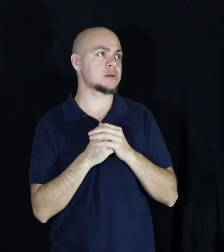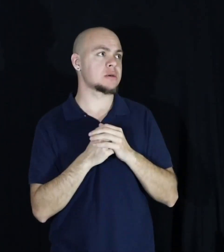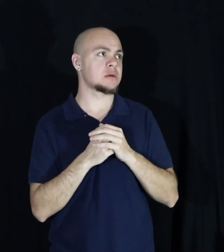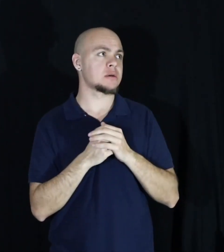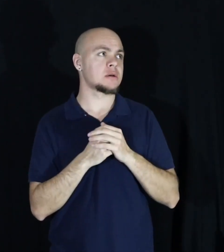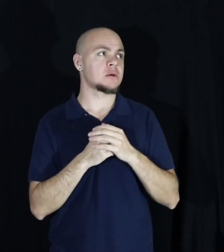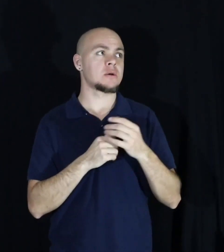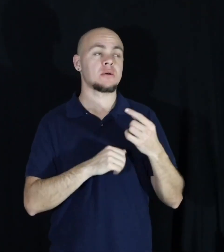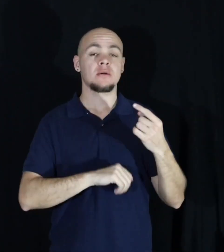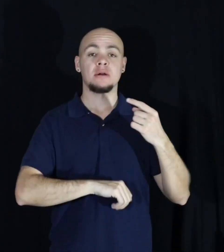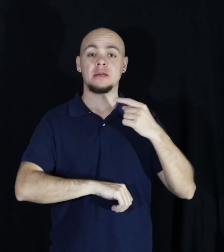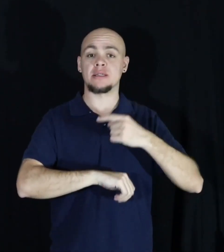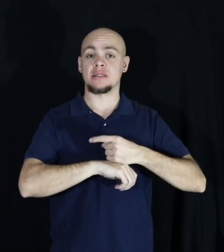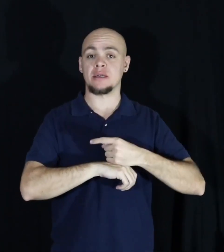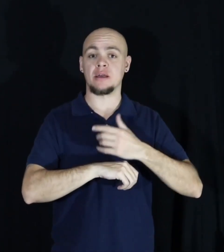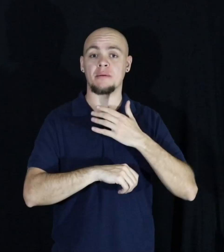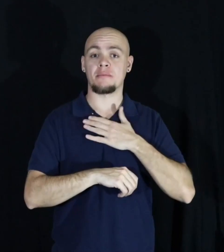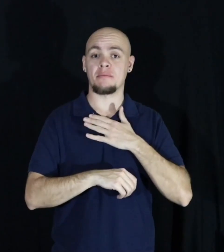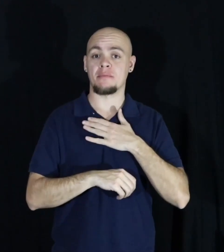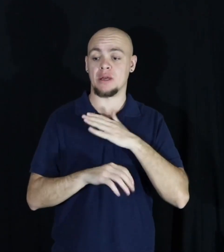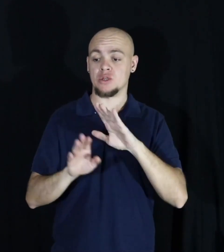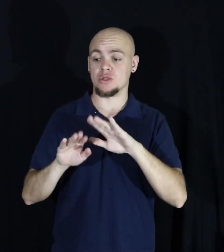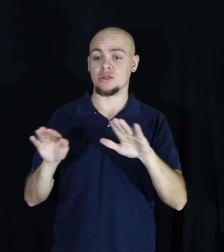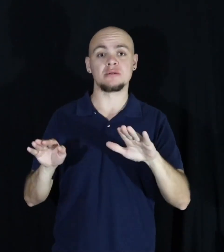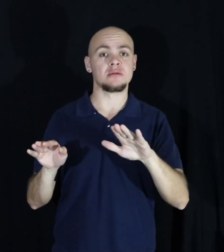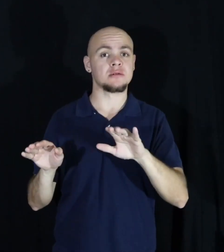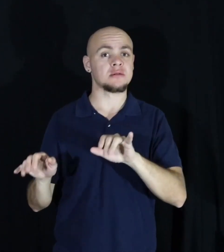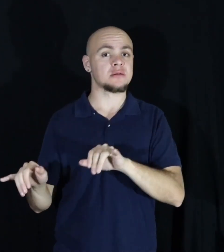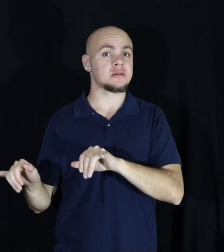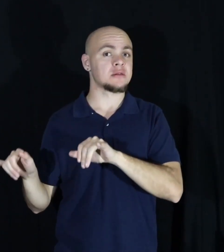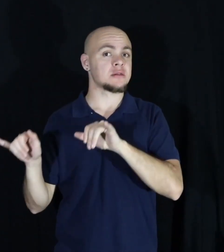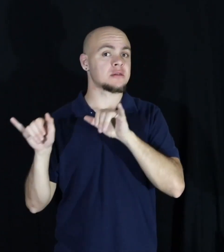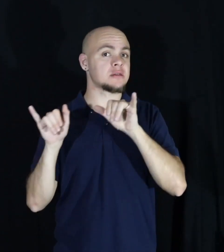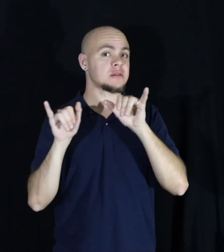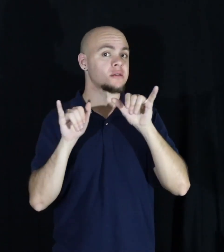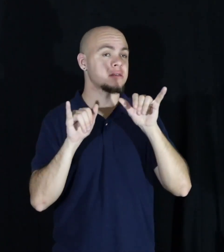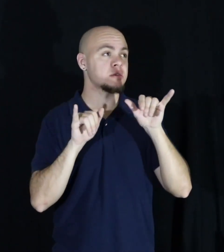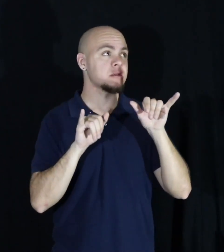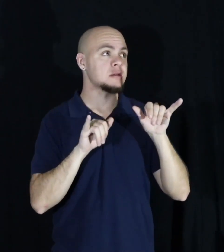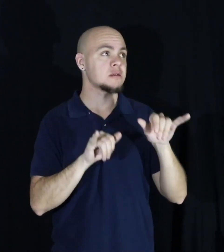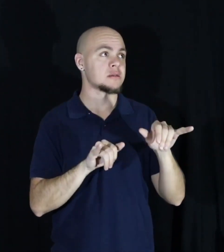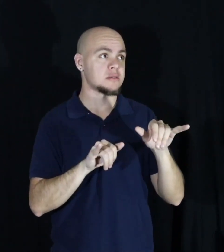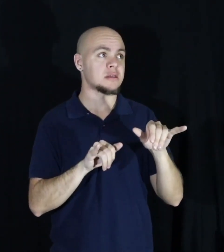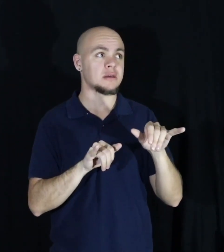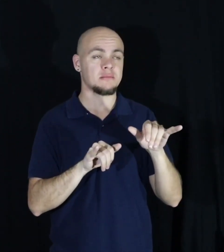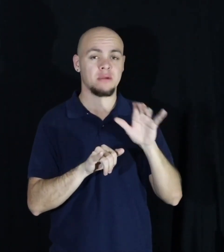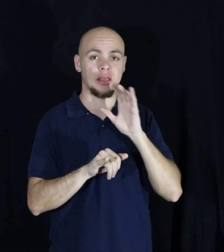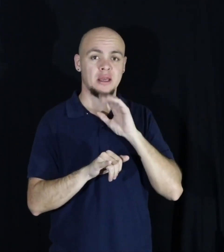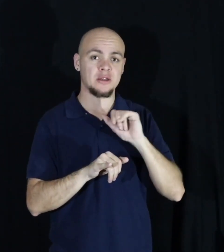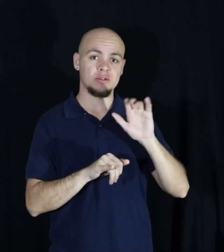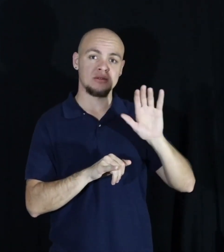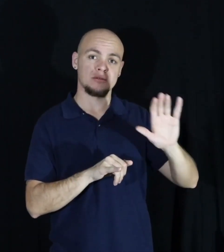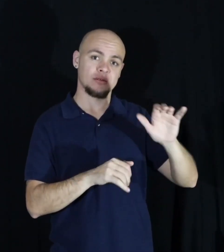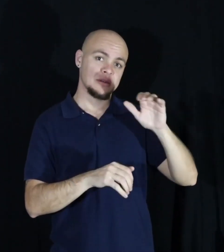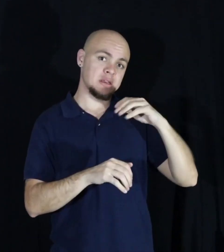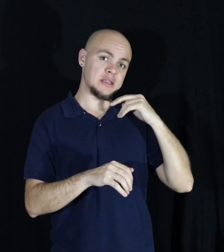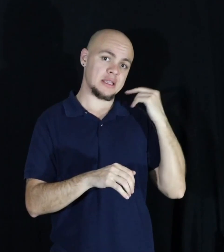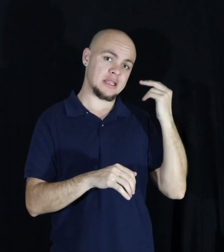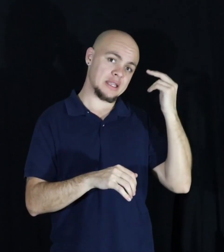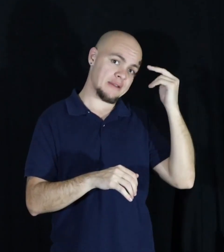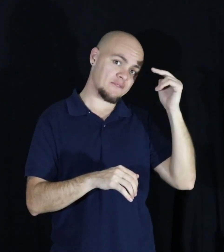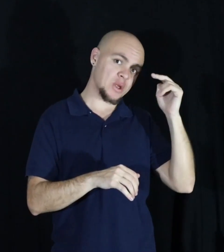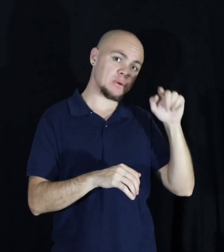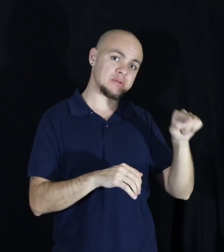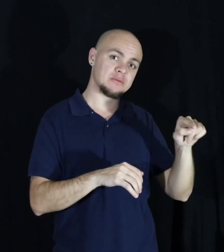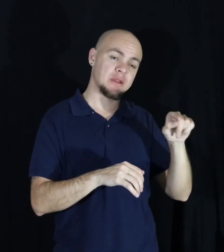And one day I turned around and my own children were the same age as my nephews when they lost their father. And all of my grief came back